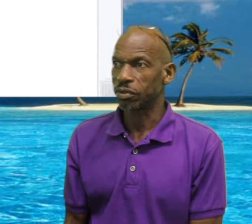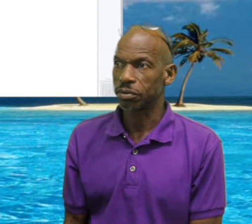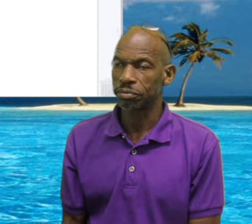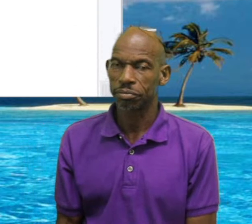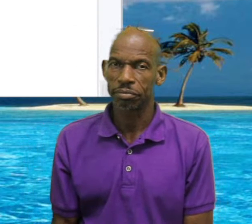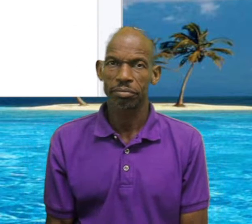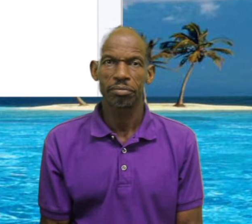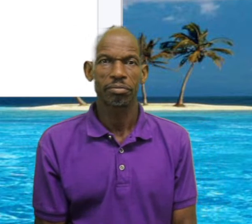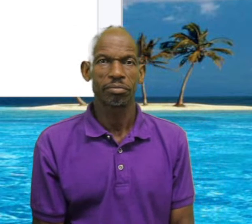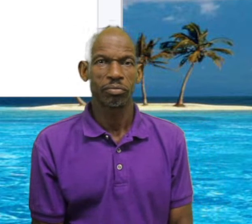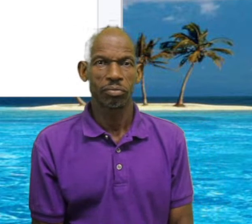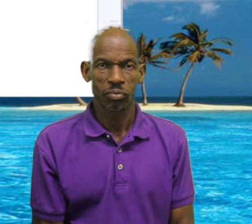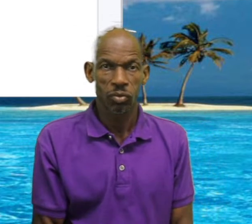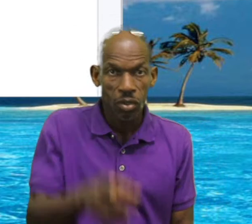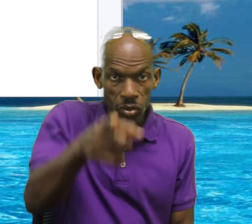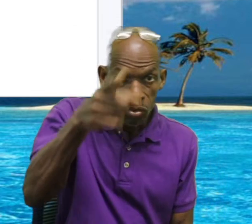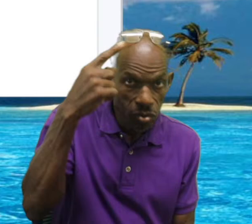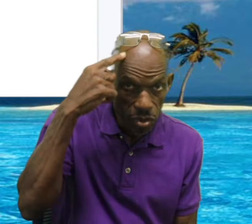You think you can